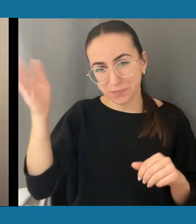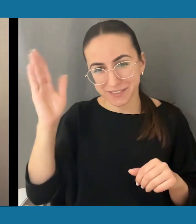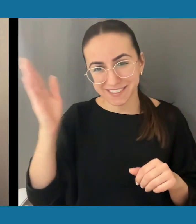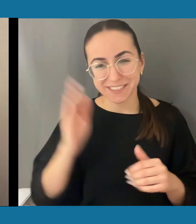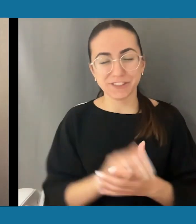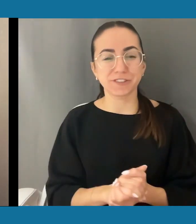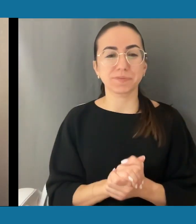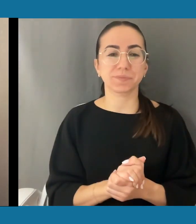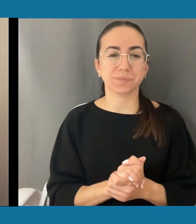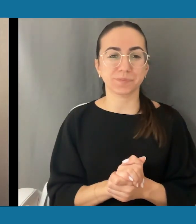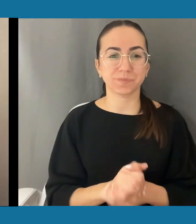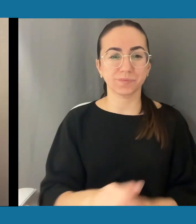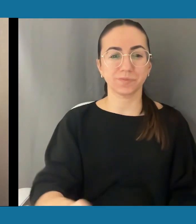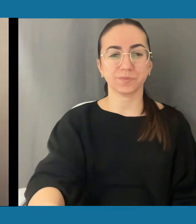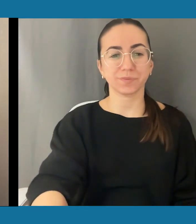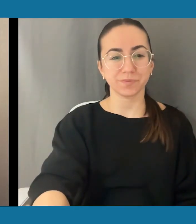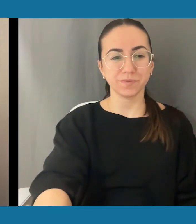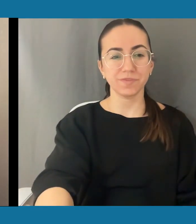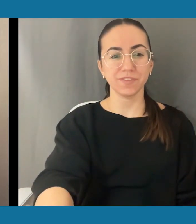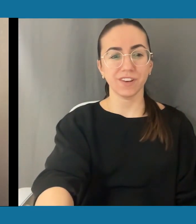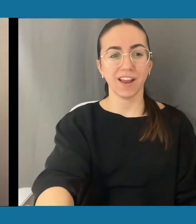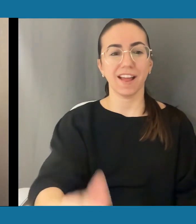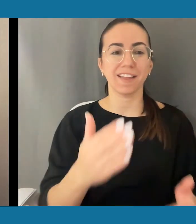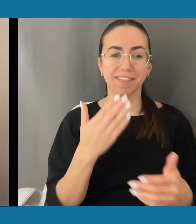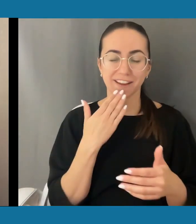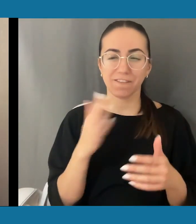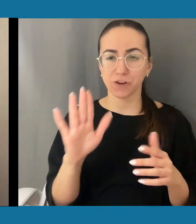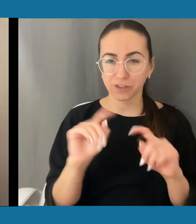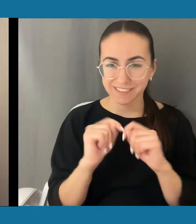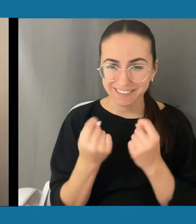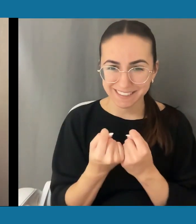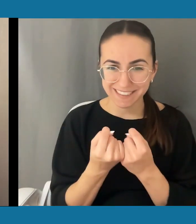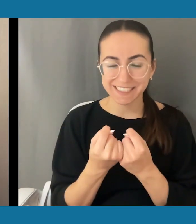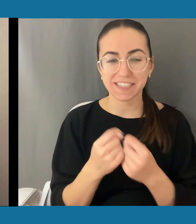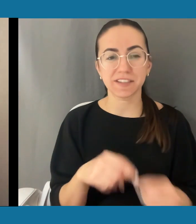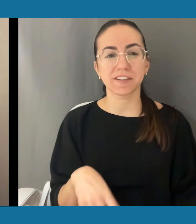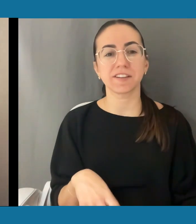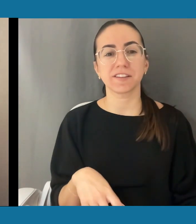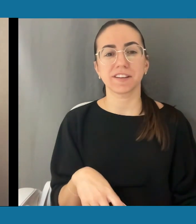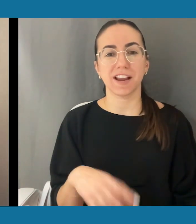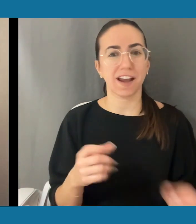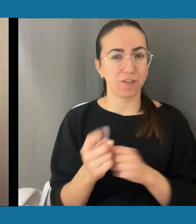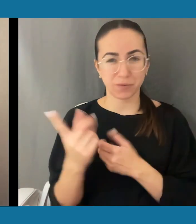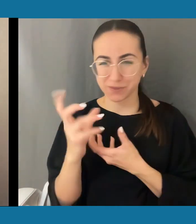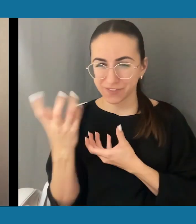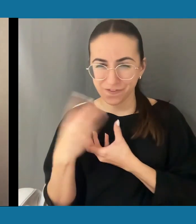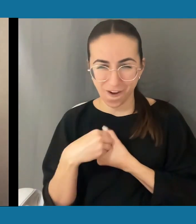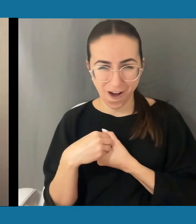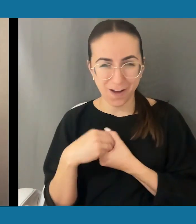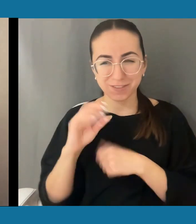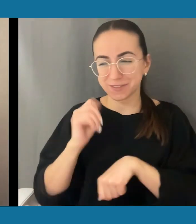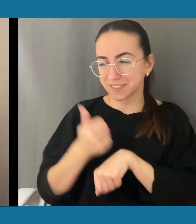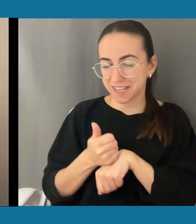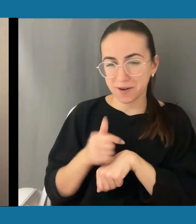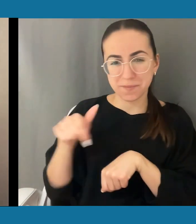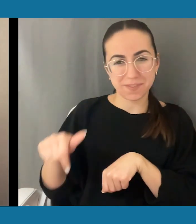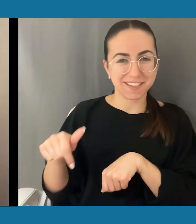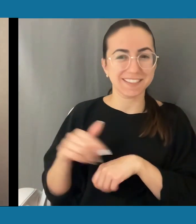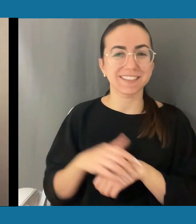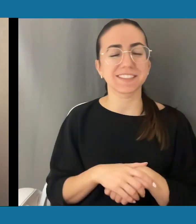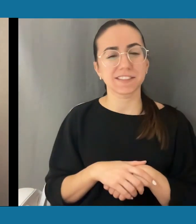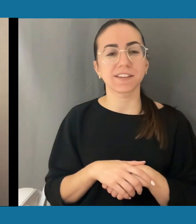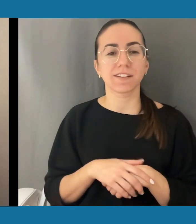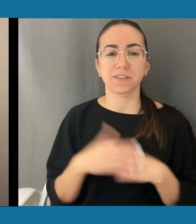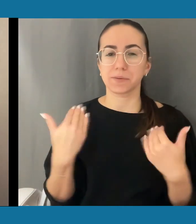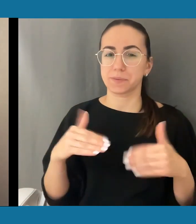team, everybody that was involved in making this a reality. It's really a game changer for the community, and